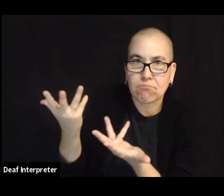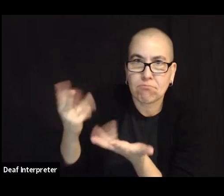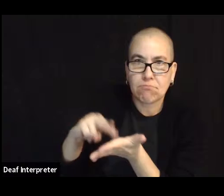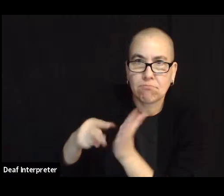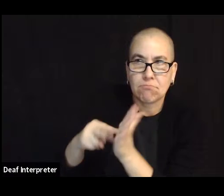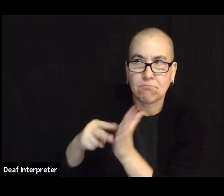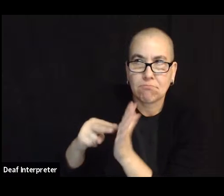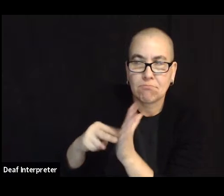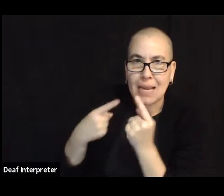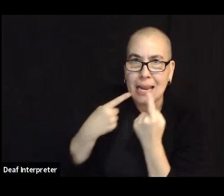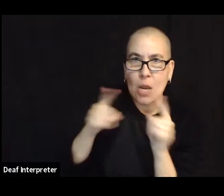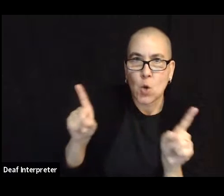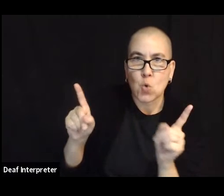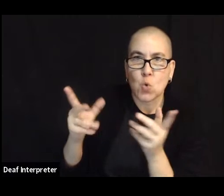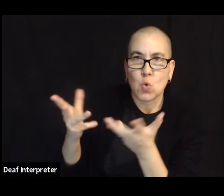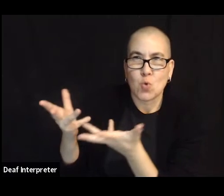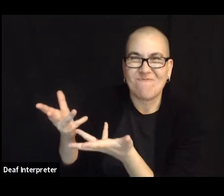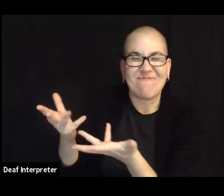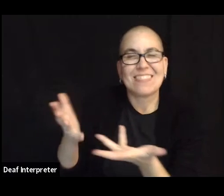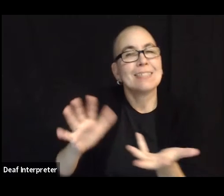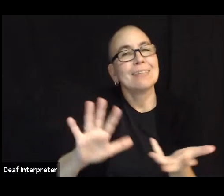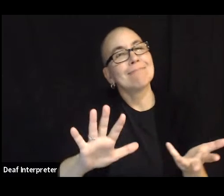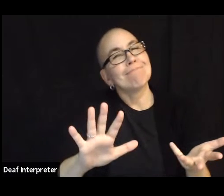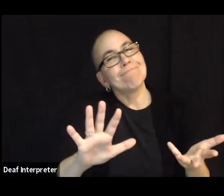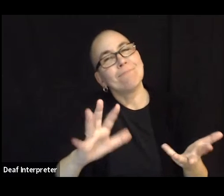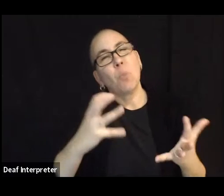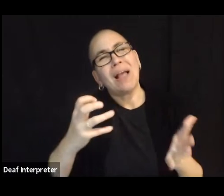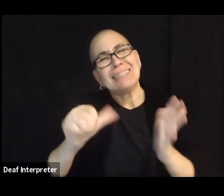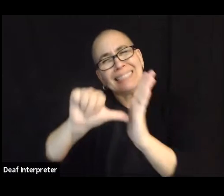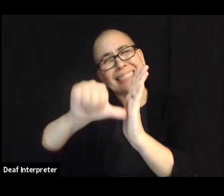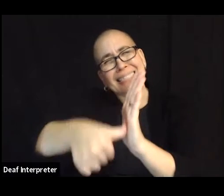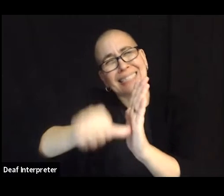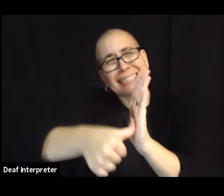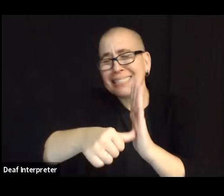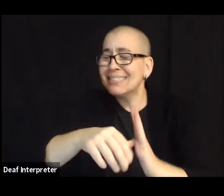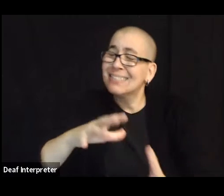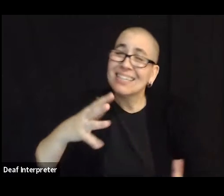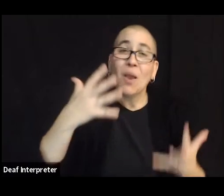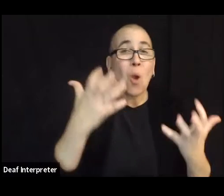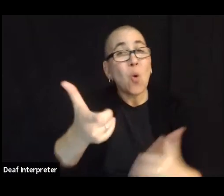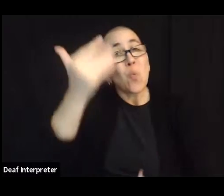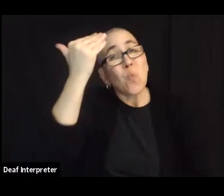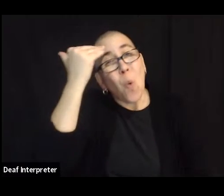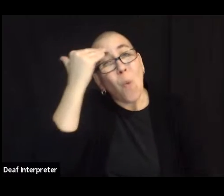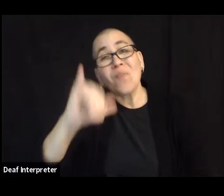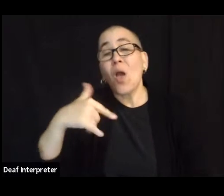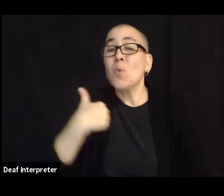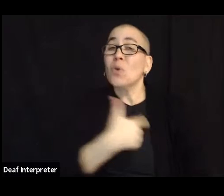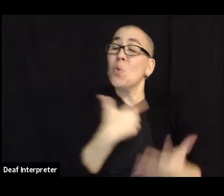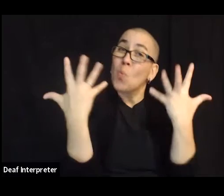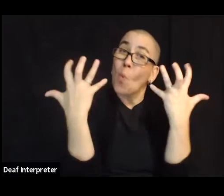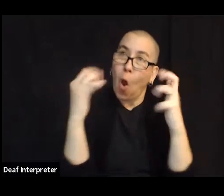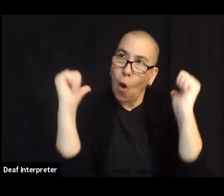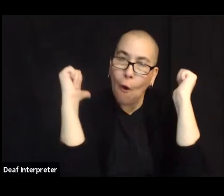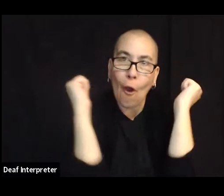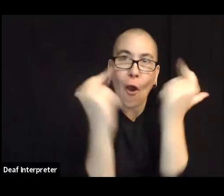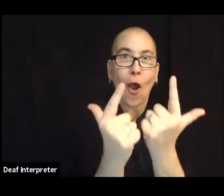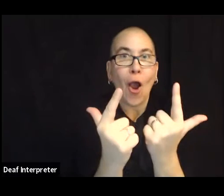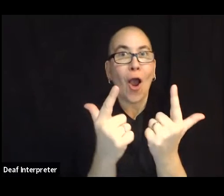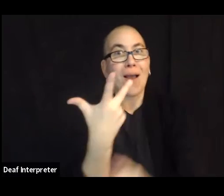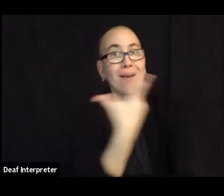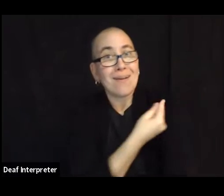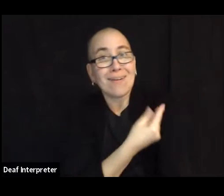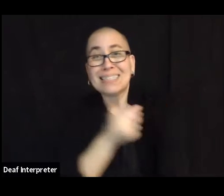want to comment that we do want to open things up and we want as many people to be vaccinated as possible, but without additional